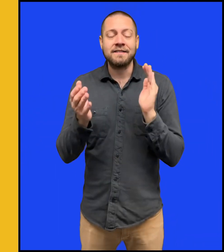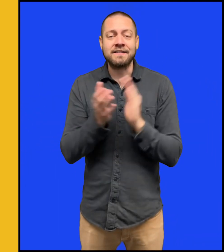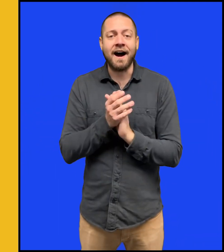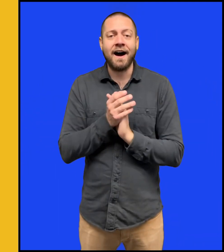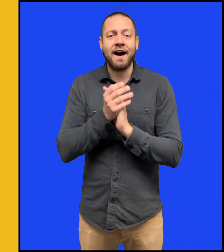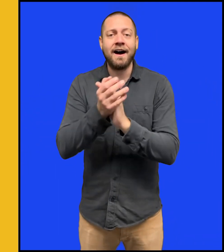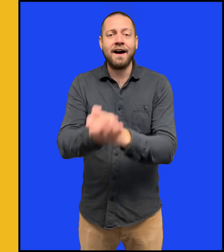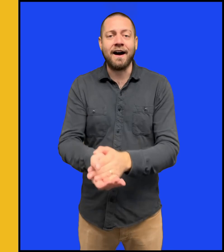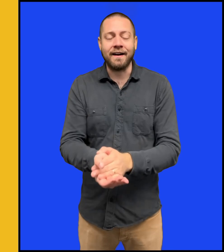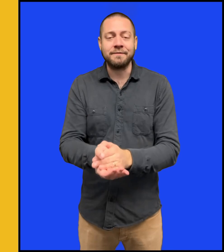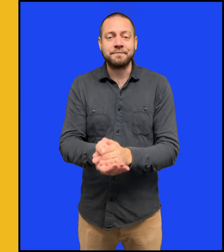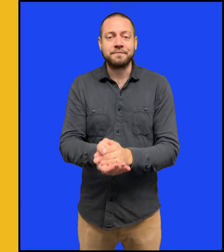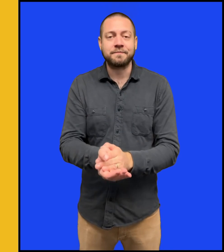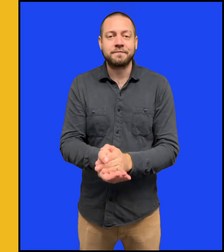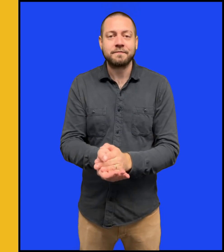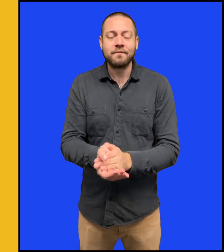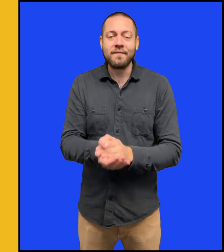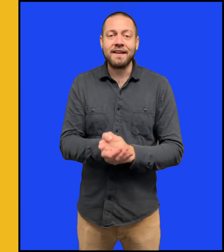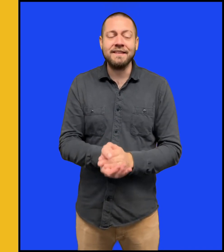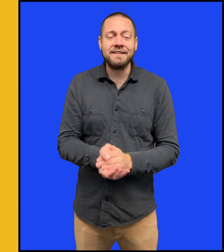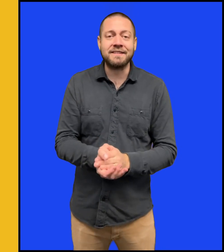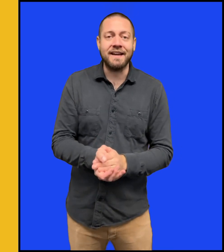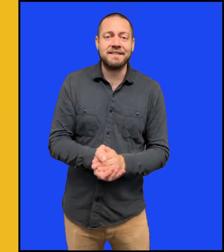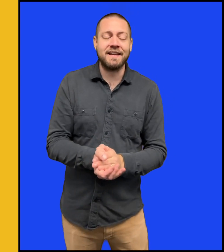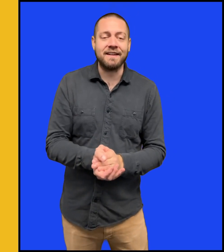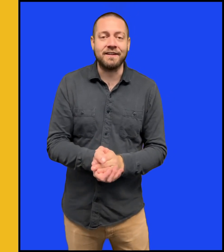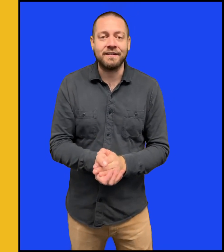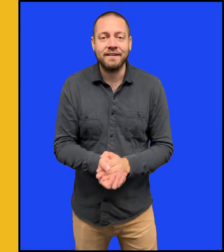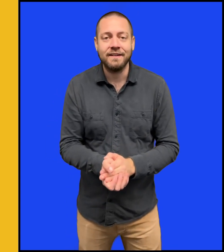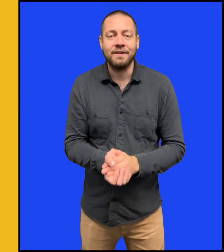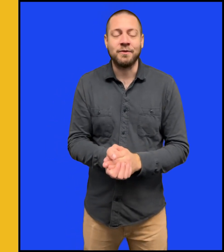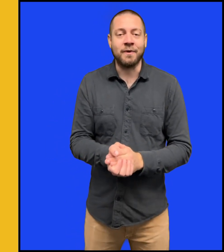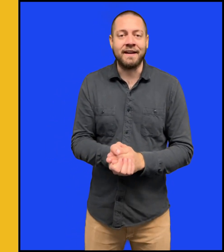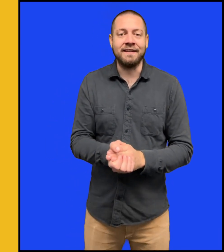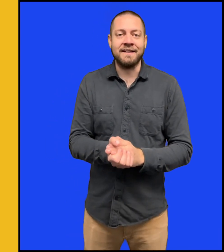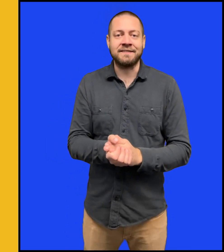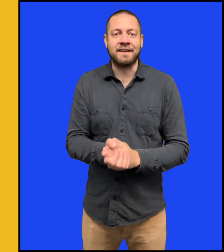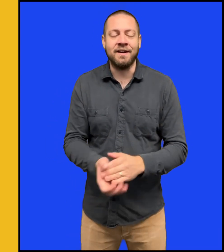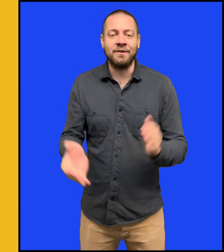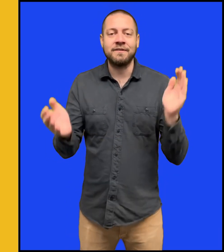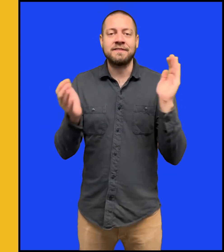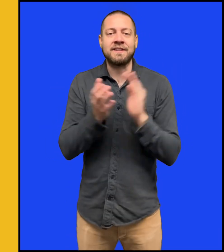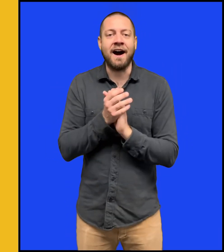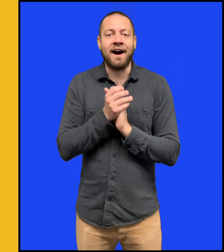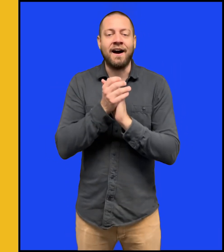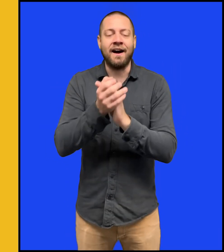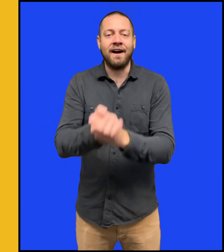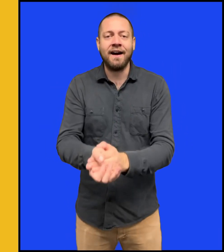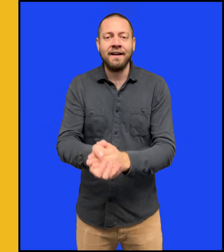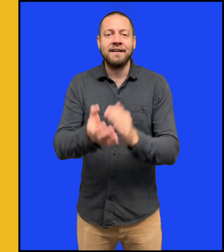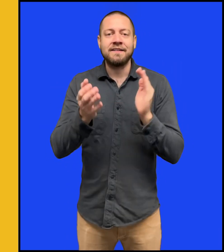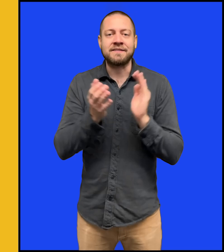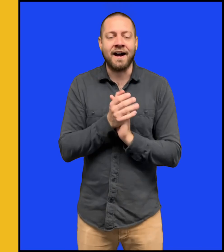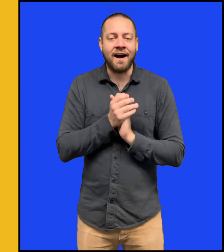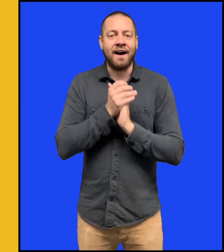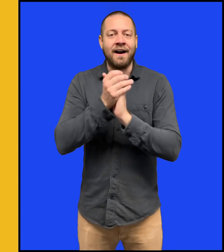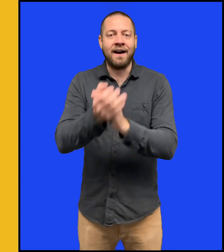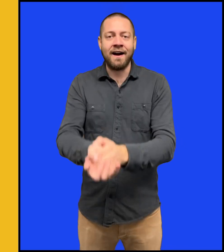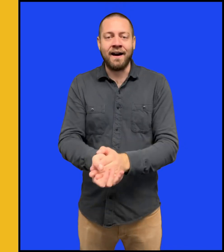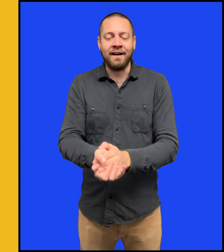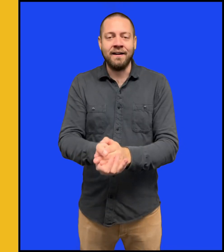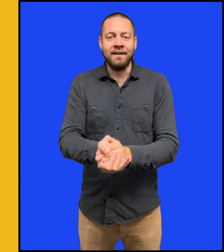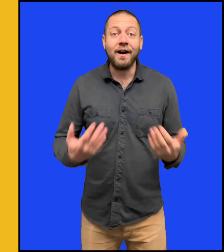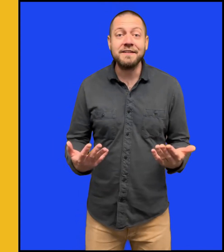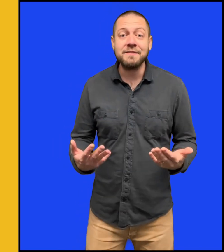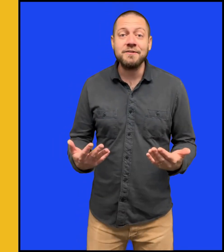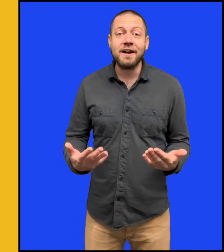Ta, ta. Let's say it together. Ready, let's go. Ta,